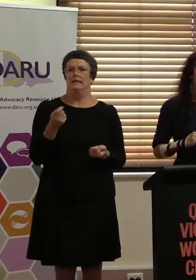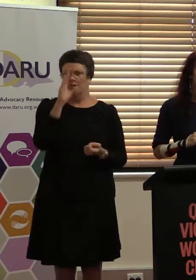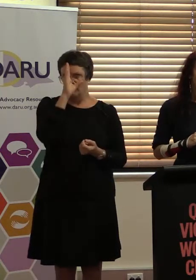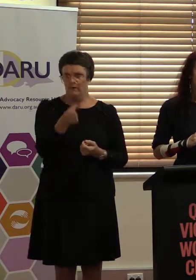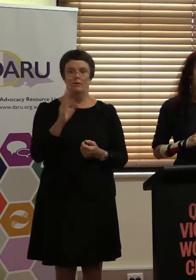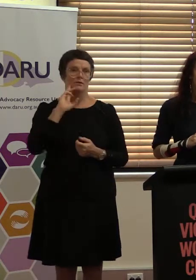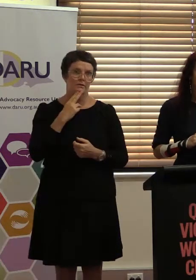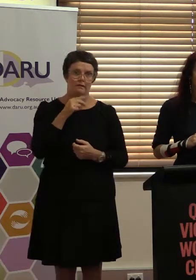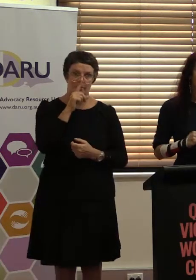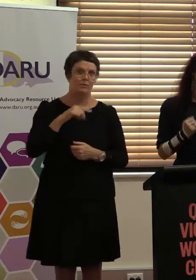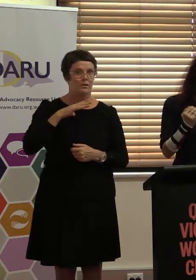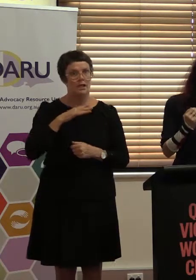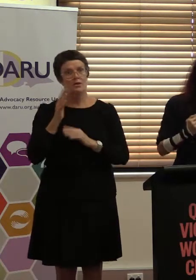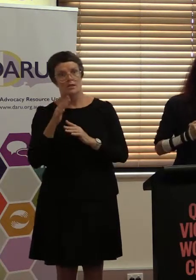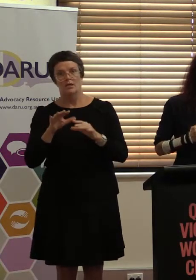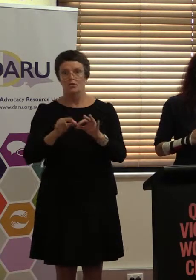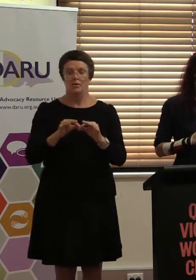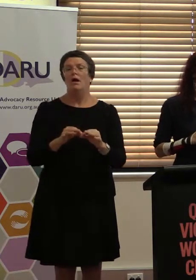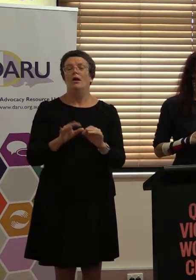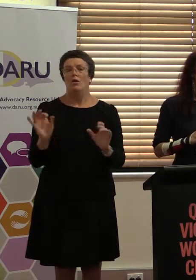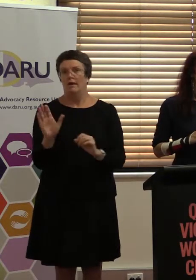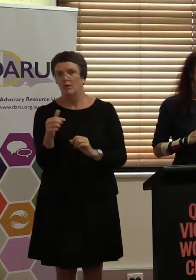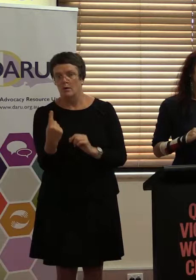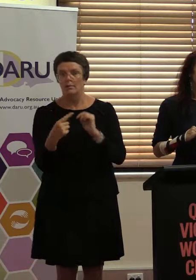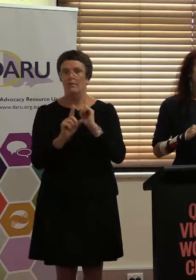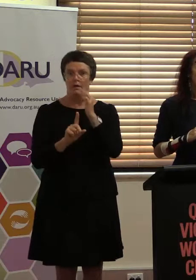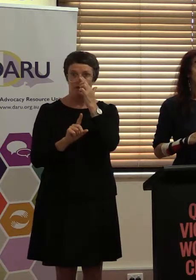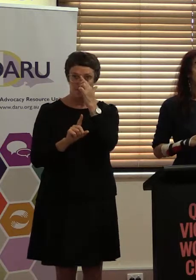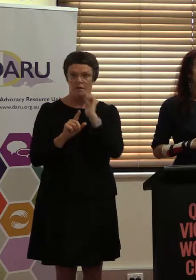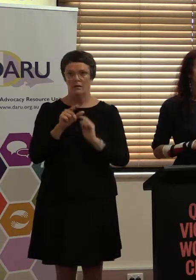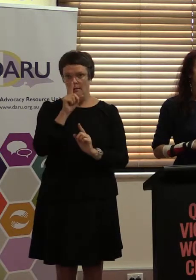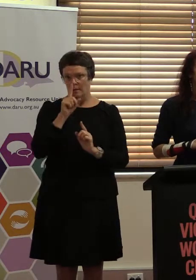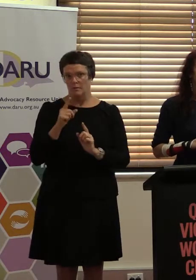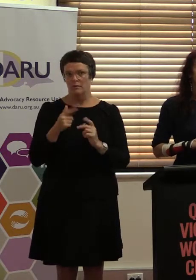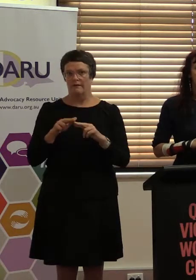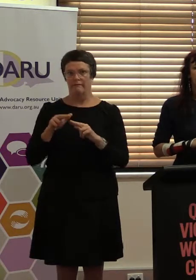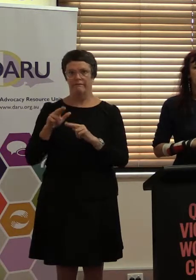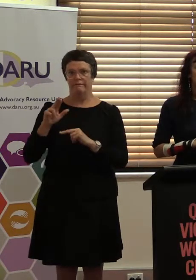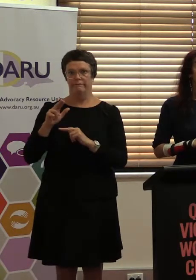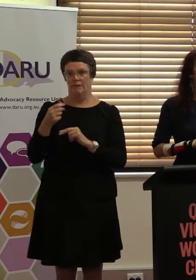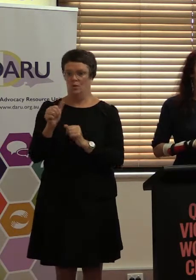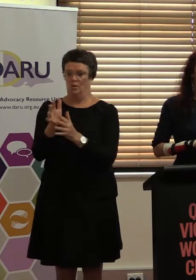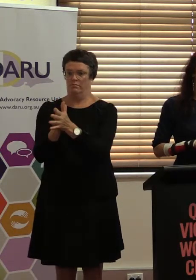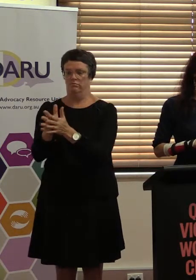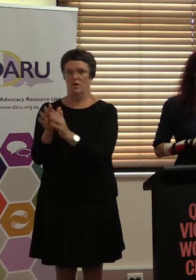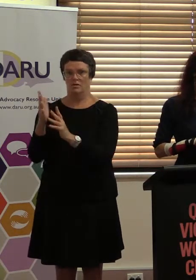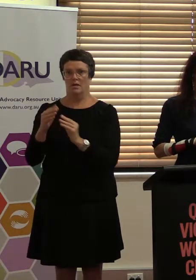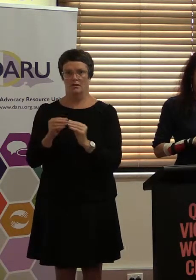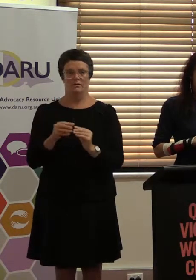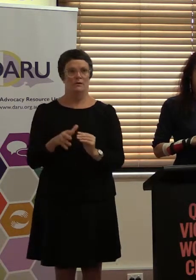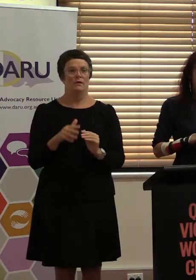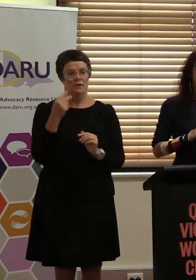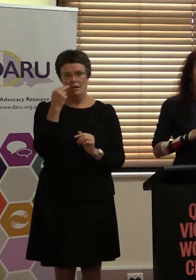Deaf people need Auslan interpreters, not all of them, but those that use Auslan. Blind people need Zoom text or